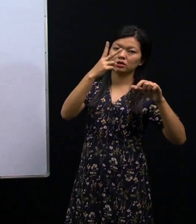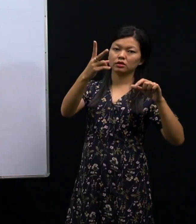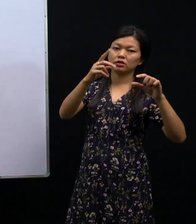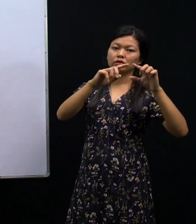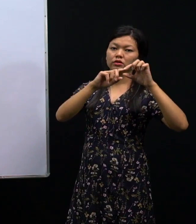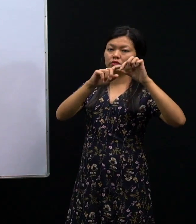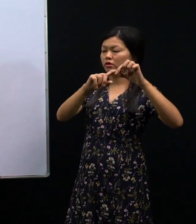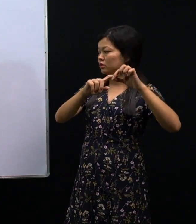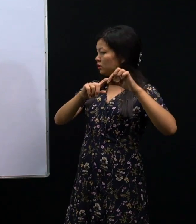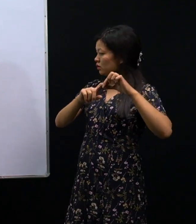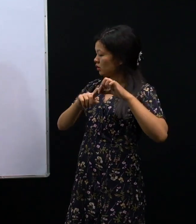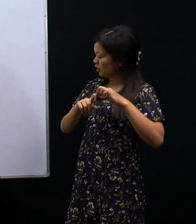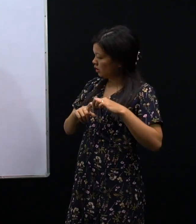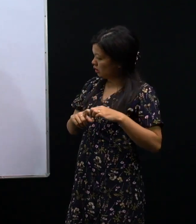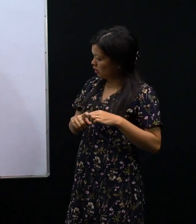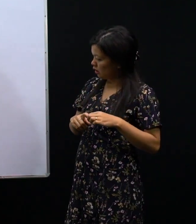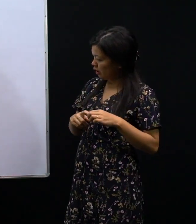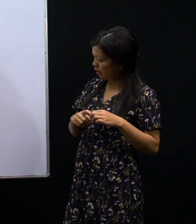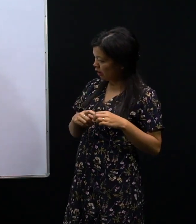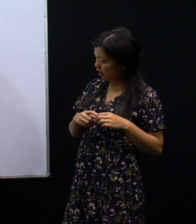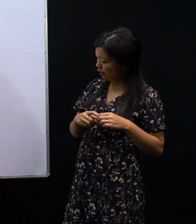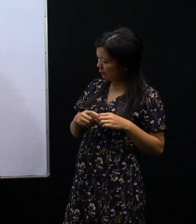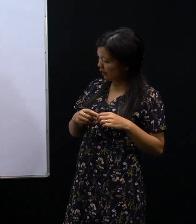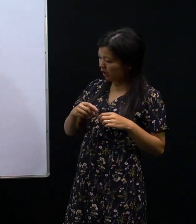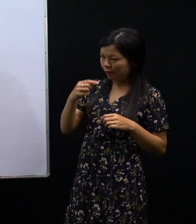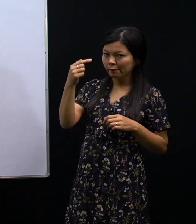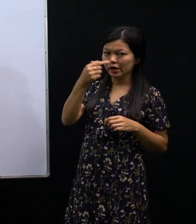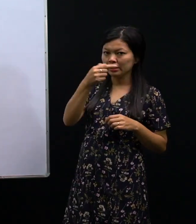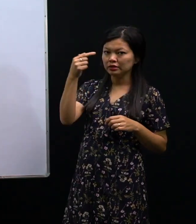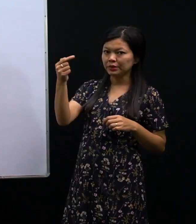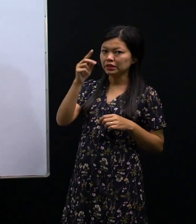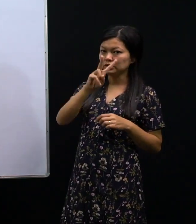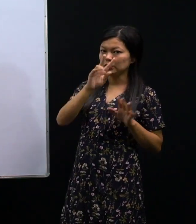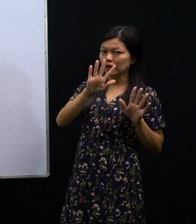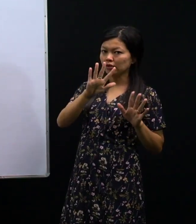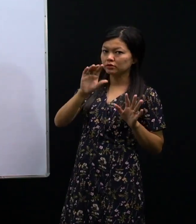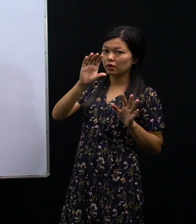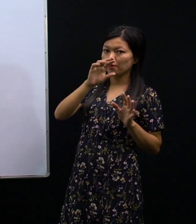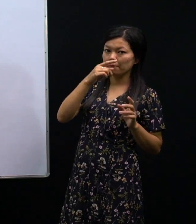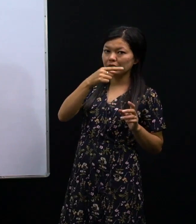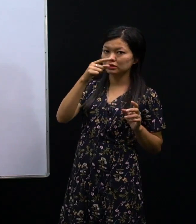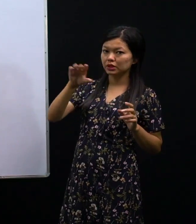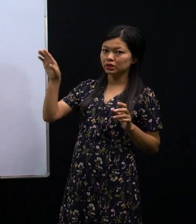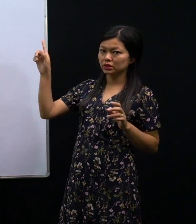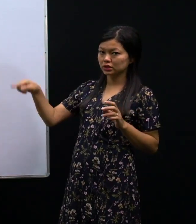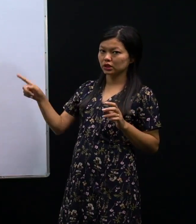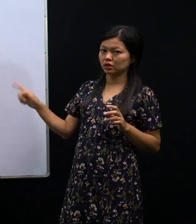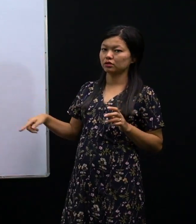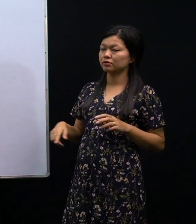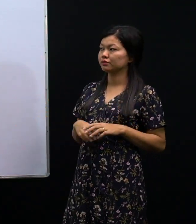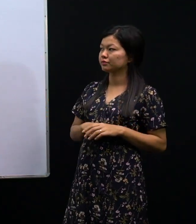one negative, this one negative. Clear? Because minus, no? So among the negative